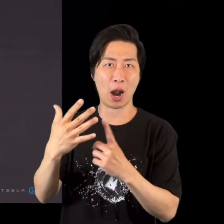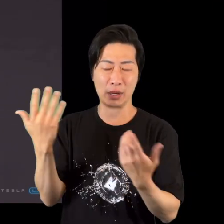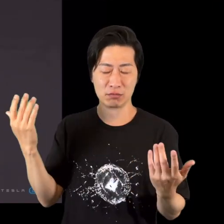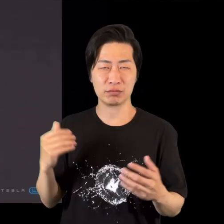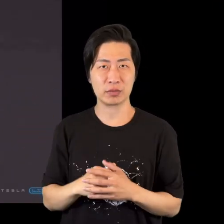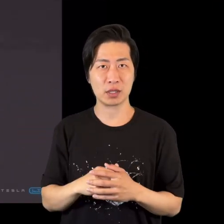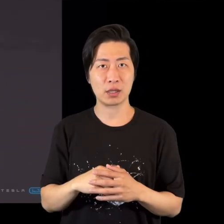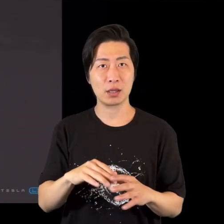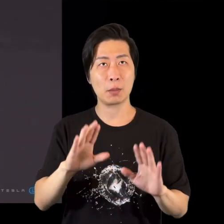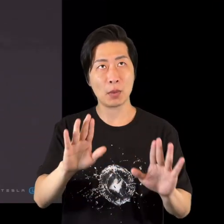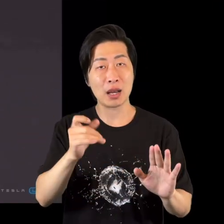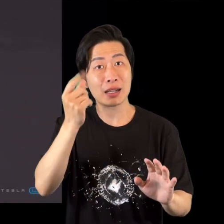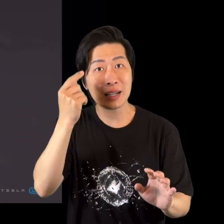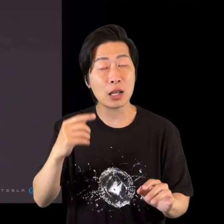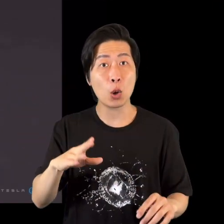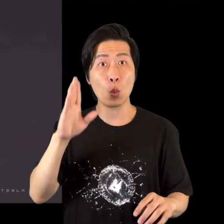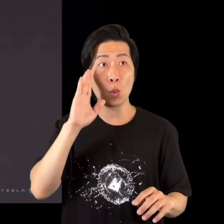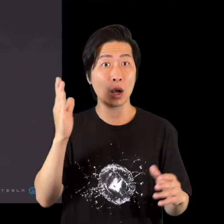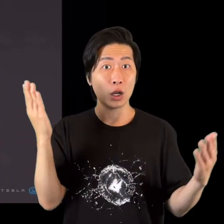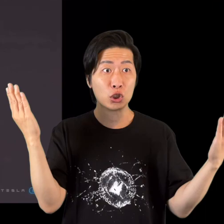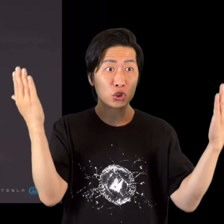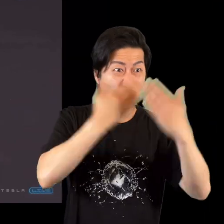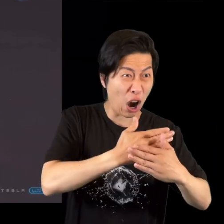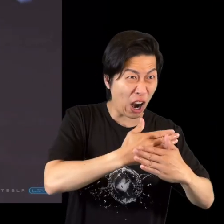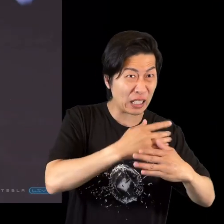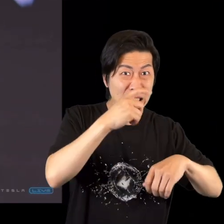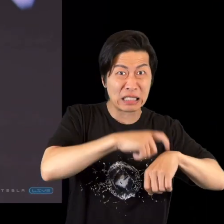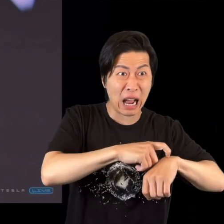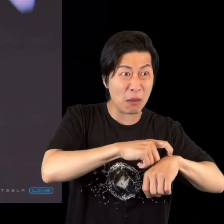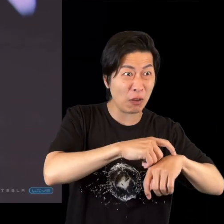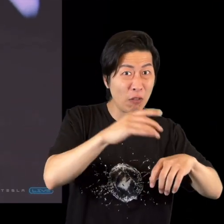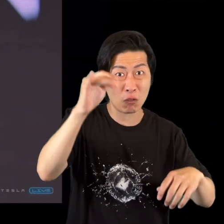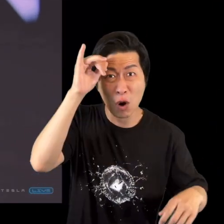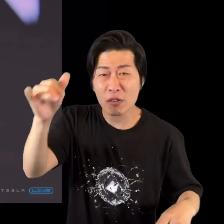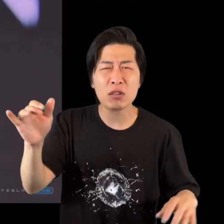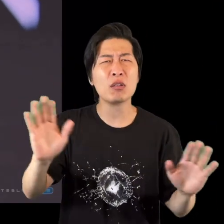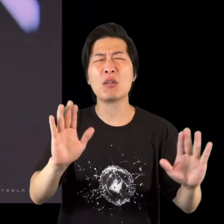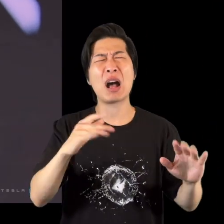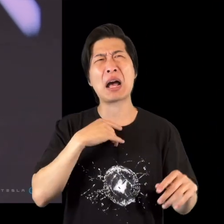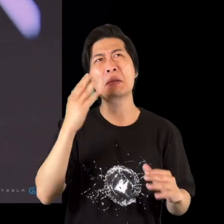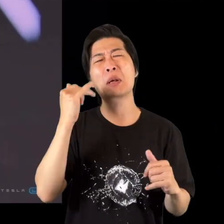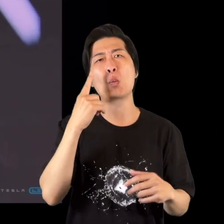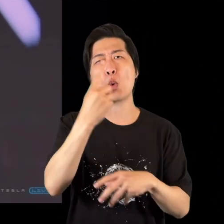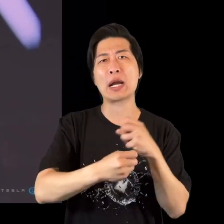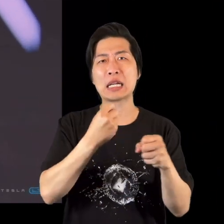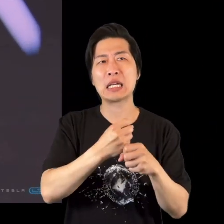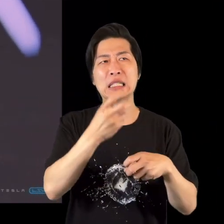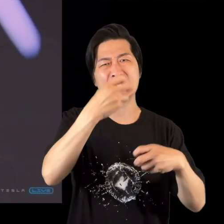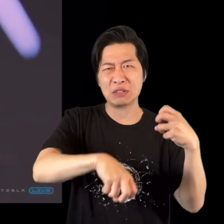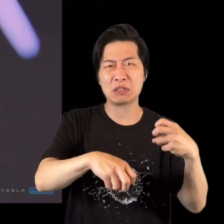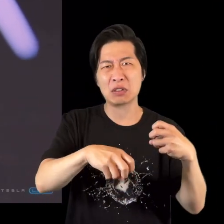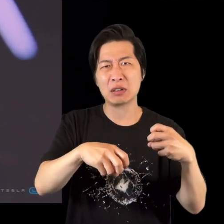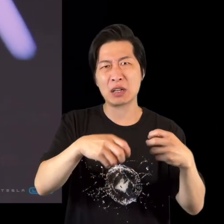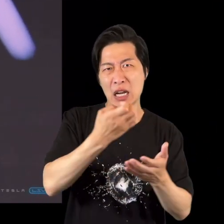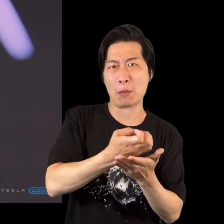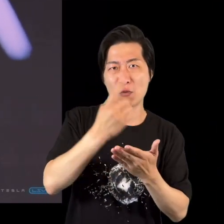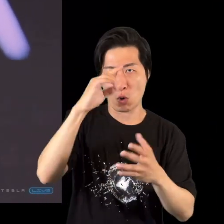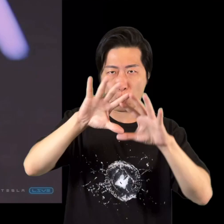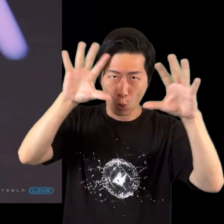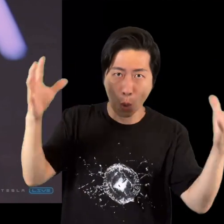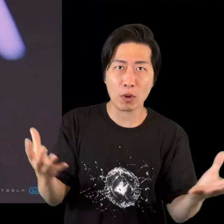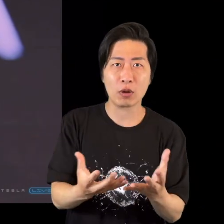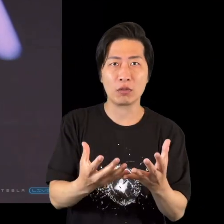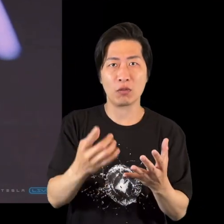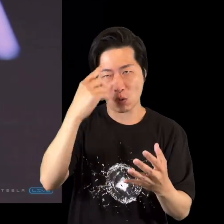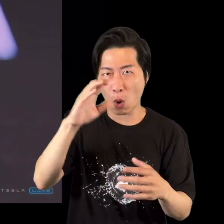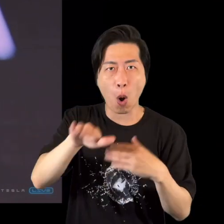it won't be darkness forever. I expect probably a year of difficulty globally for everyone. And